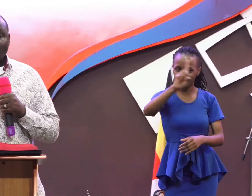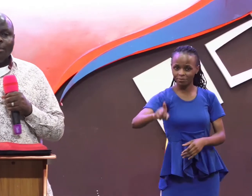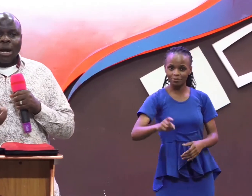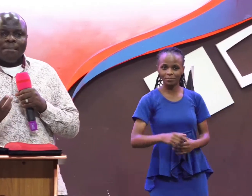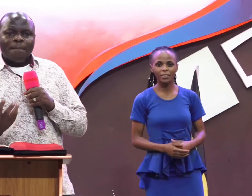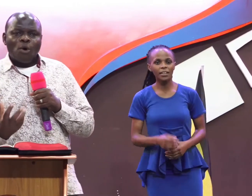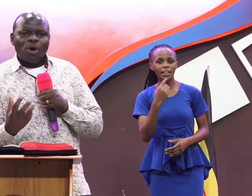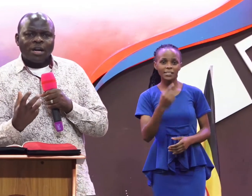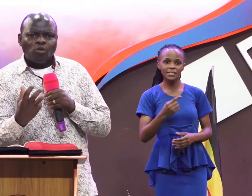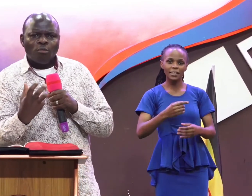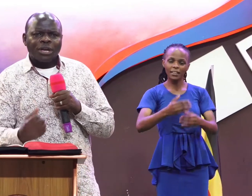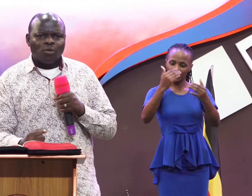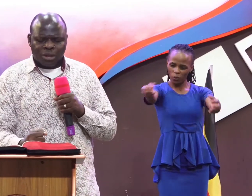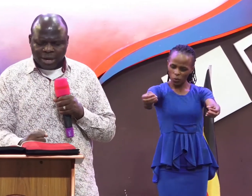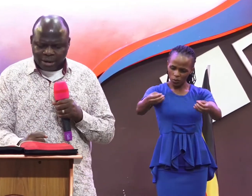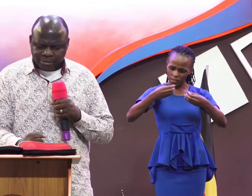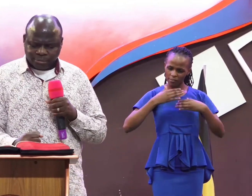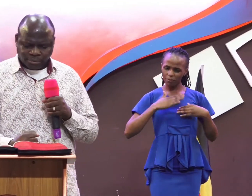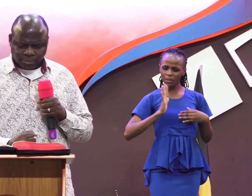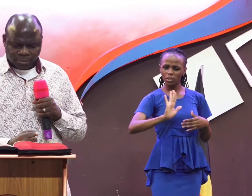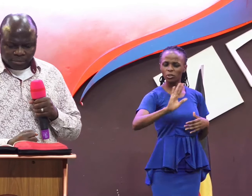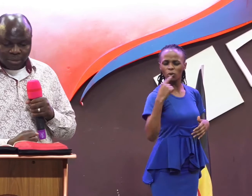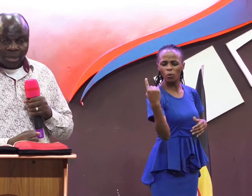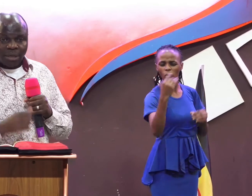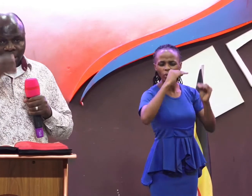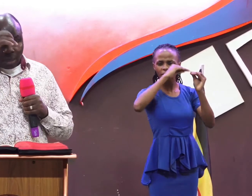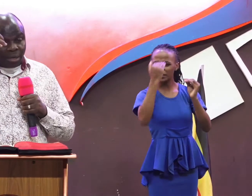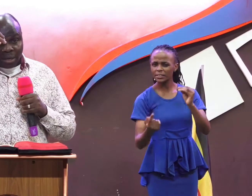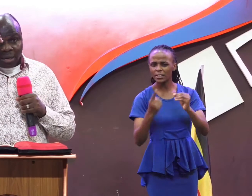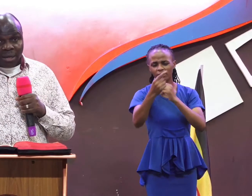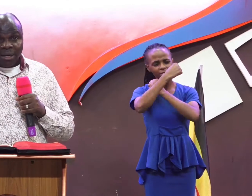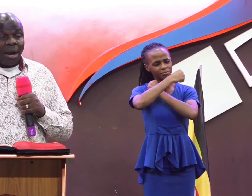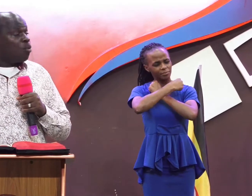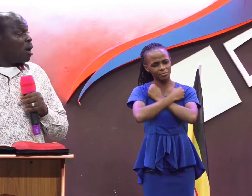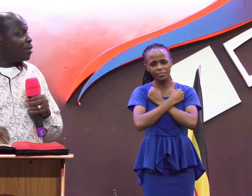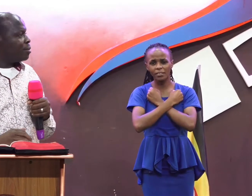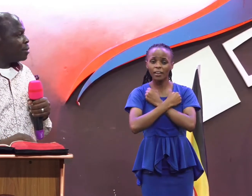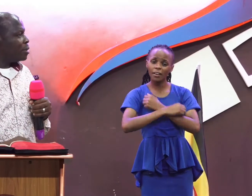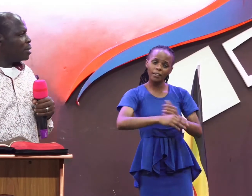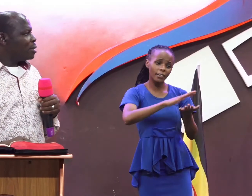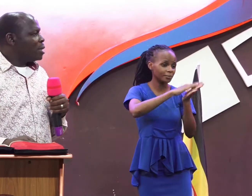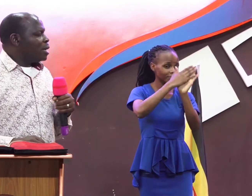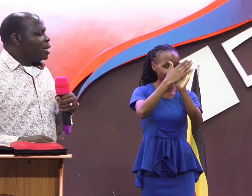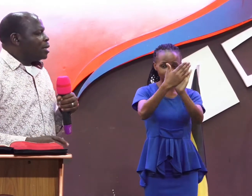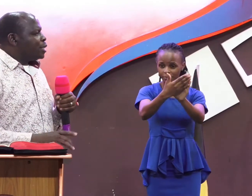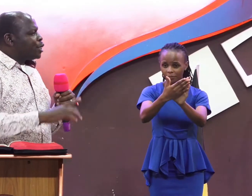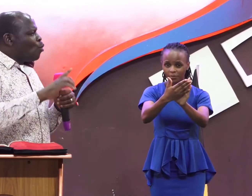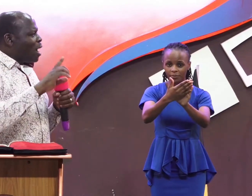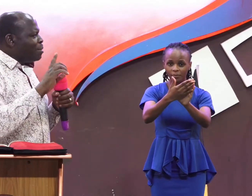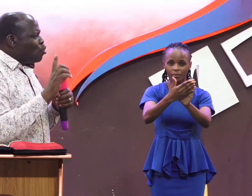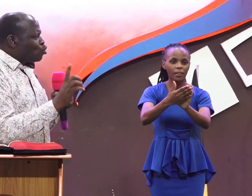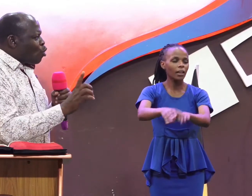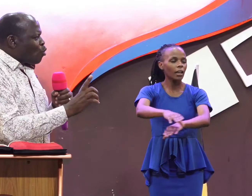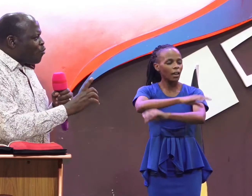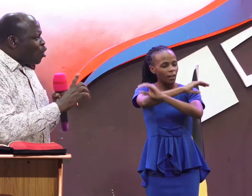test. N'amugamba mpa omwana wo omuyeka gw'oyagala. And said to him, give me your one son that you love. N'amuwaayo. He gave him the son.